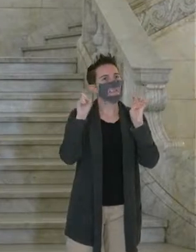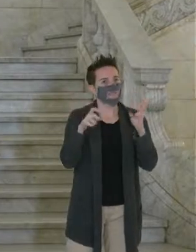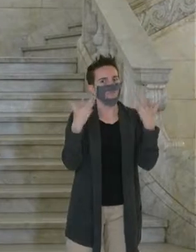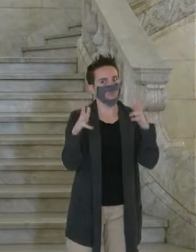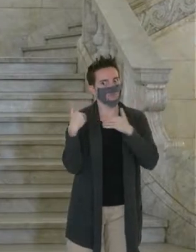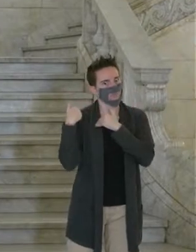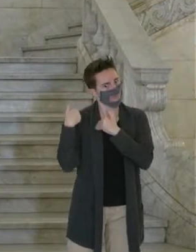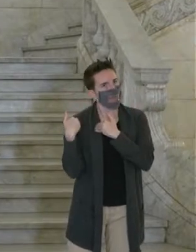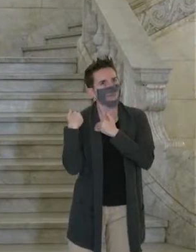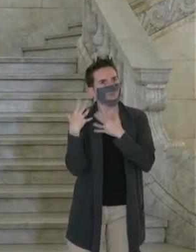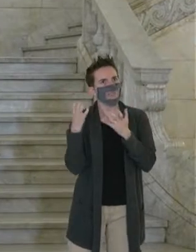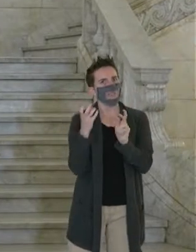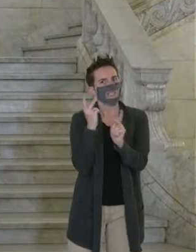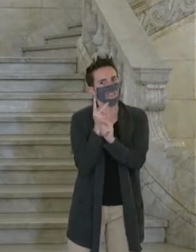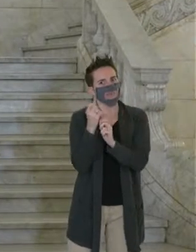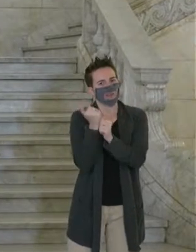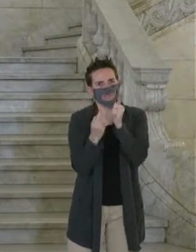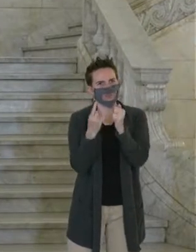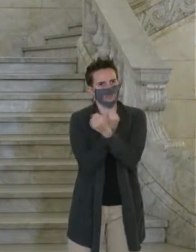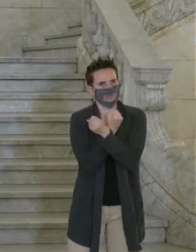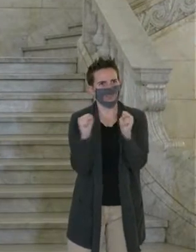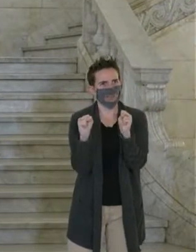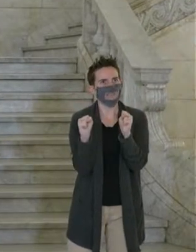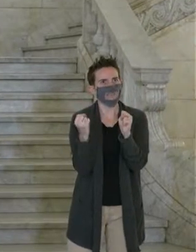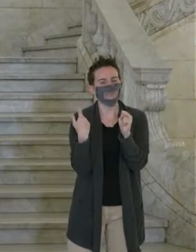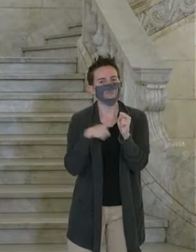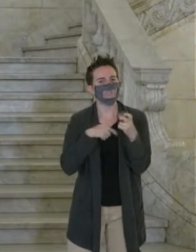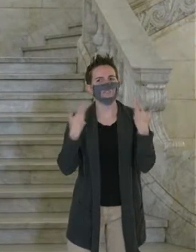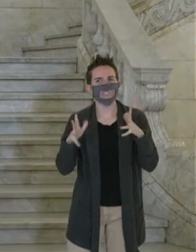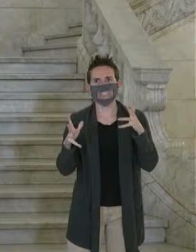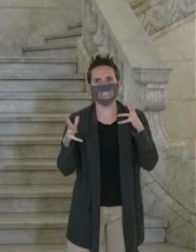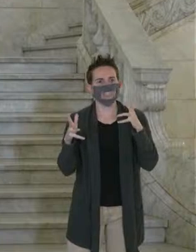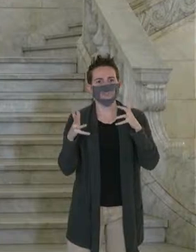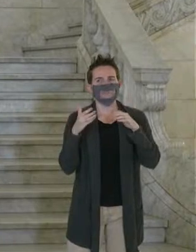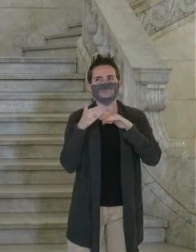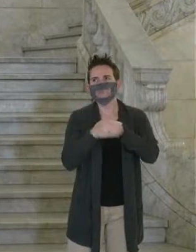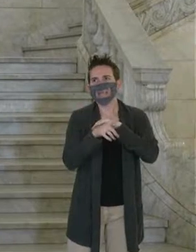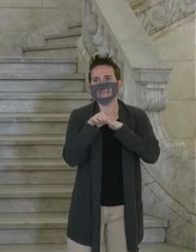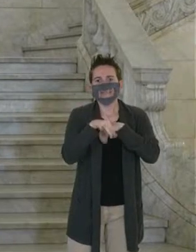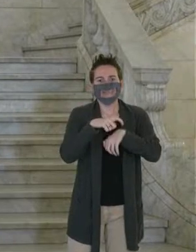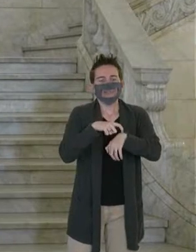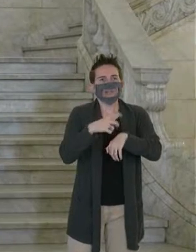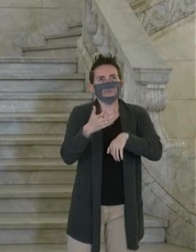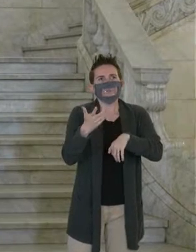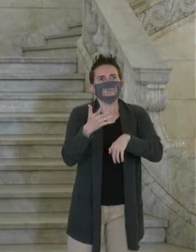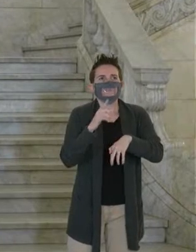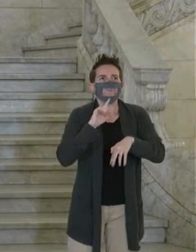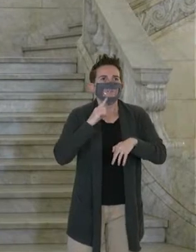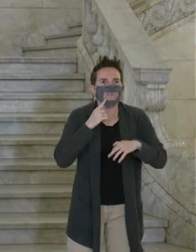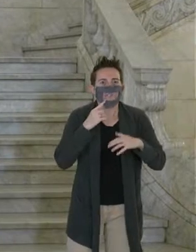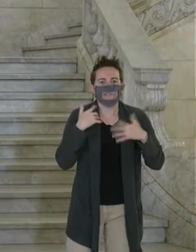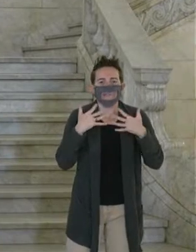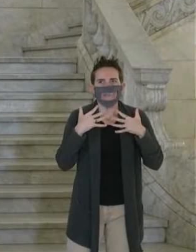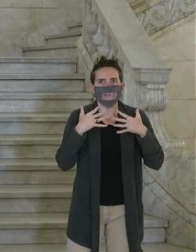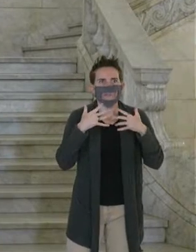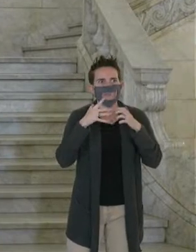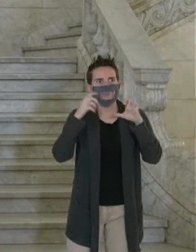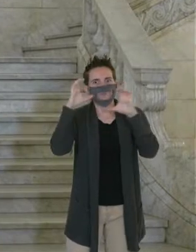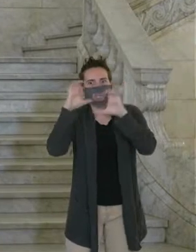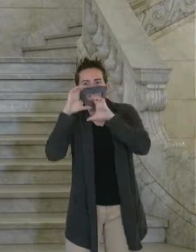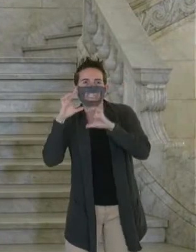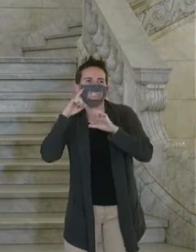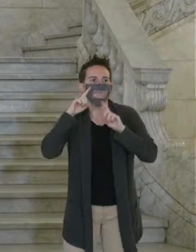safe. We really are past this time of really intense hunting